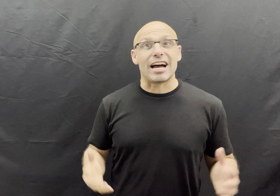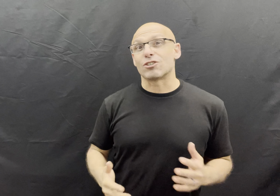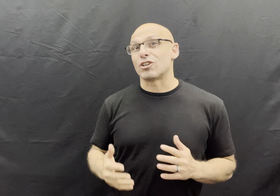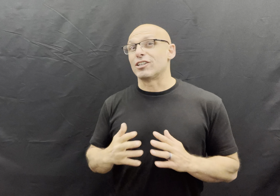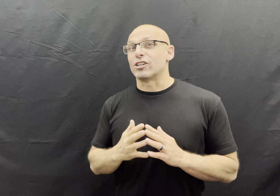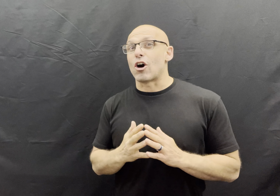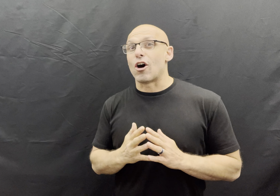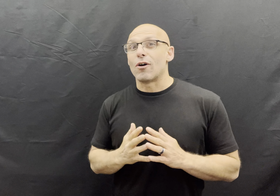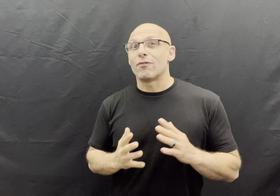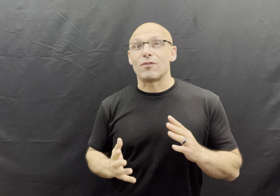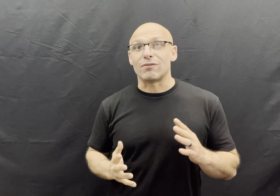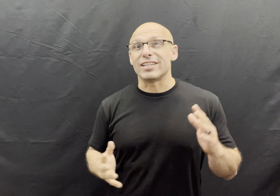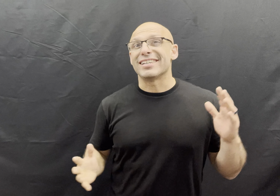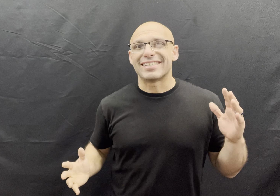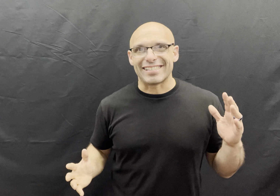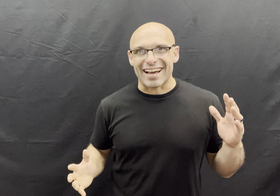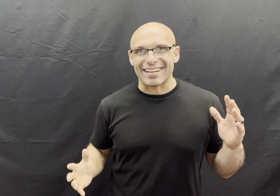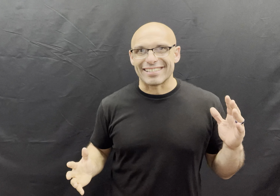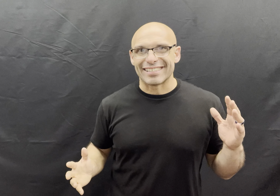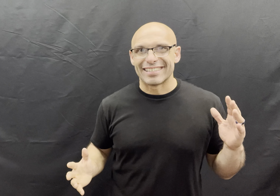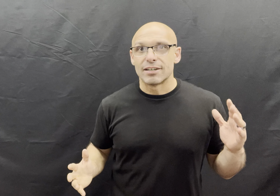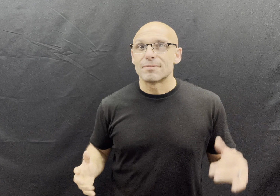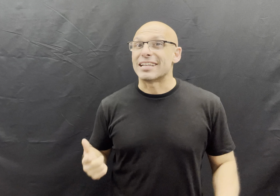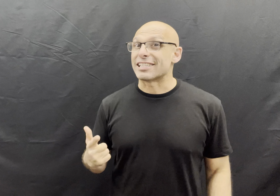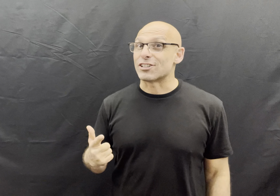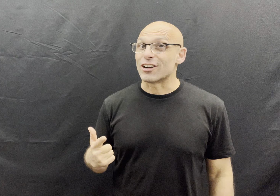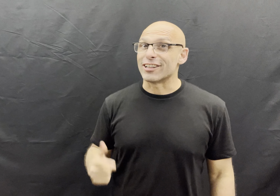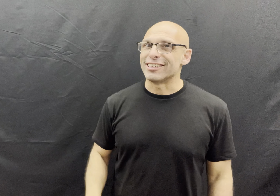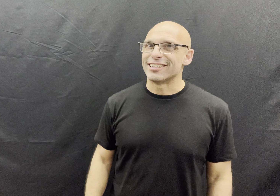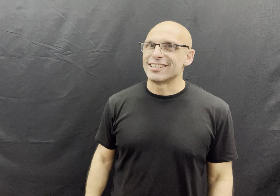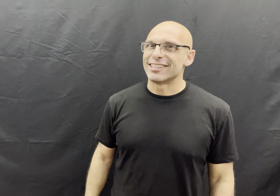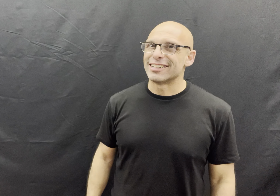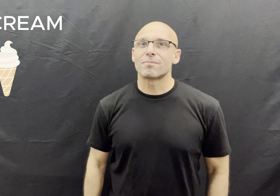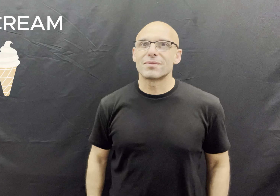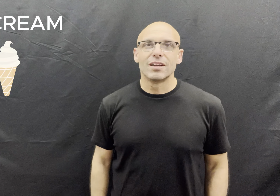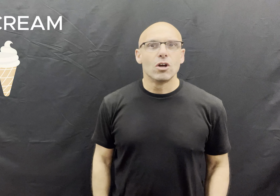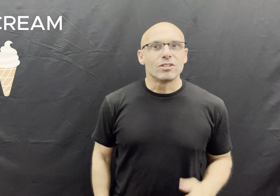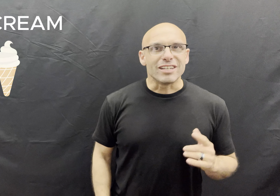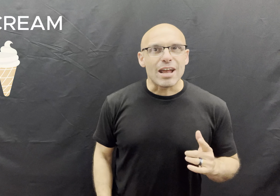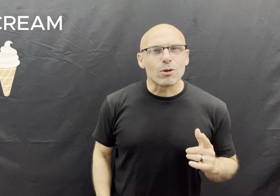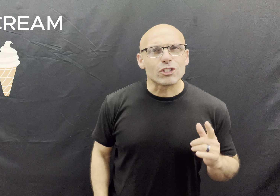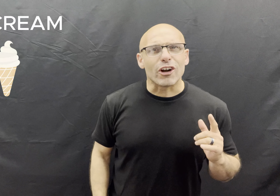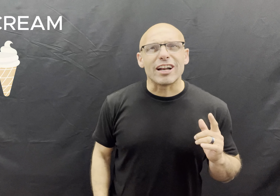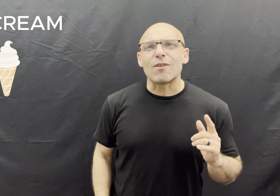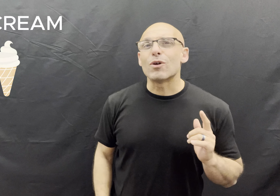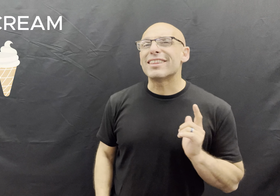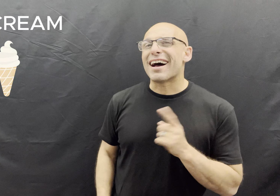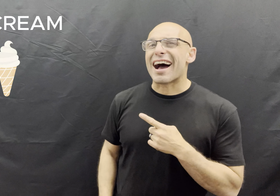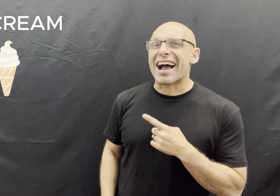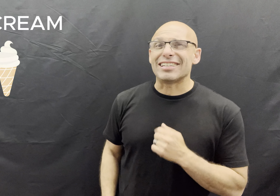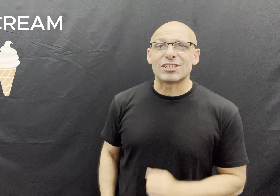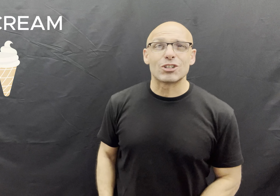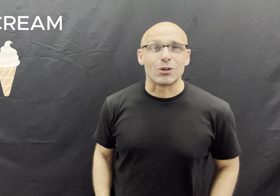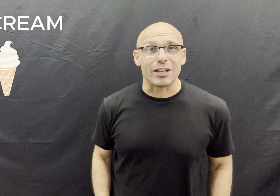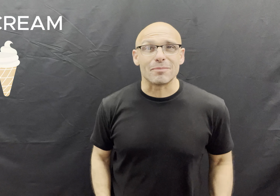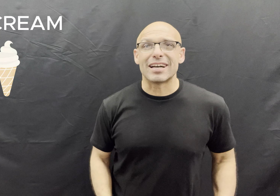so you can learn all 50 signs. Let's get started. Today we're starting off with ice cream. That's